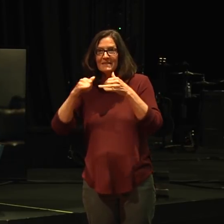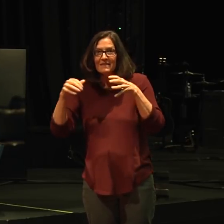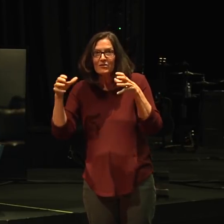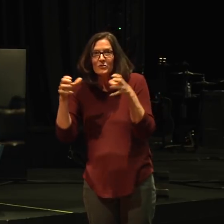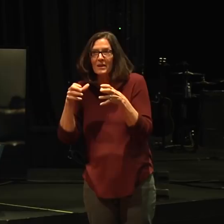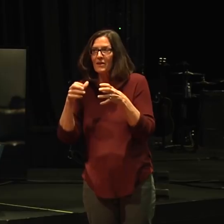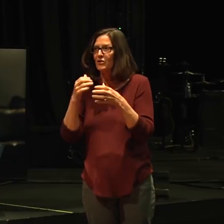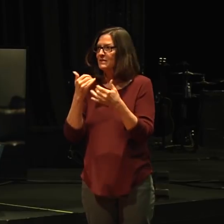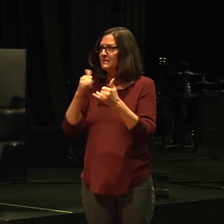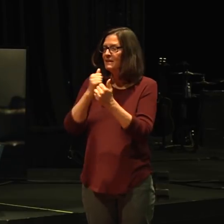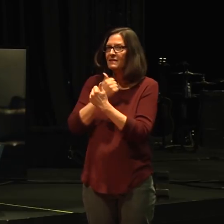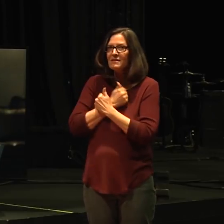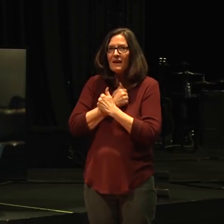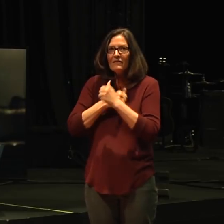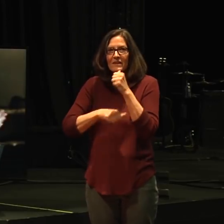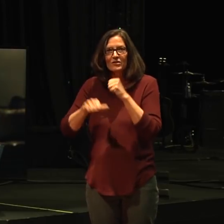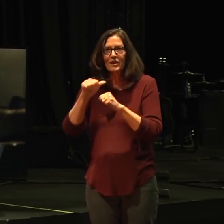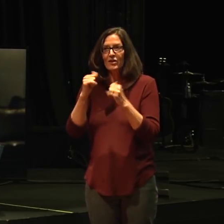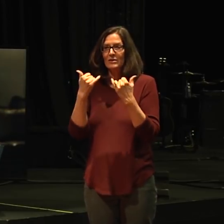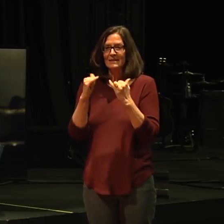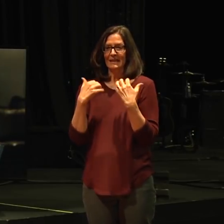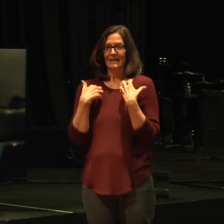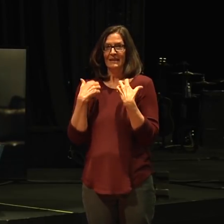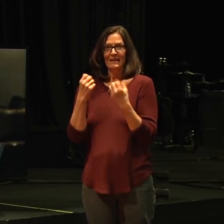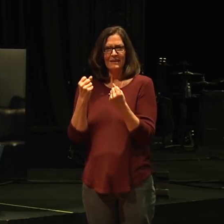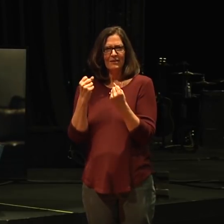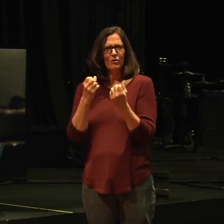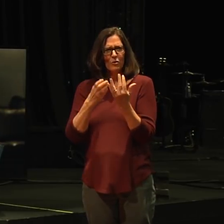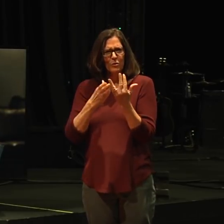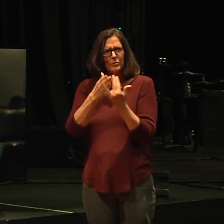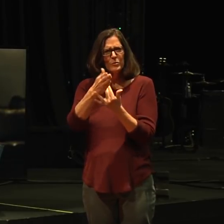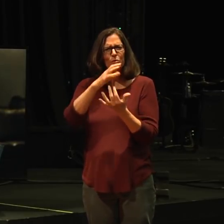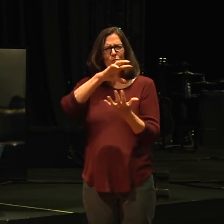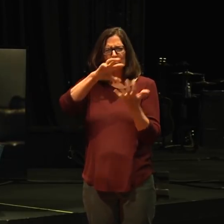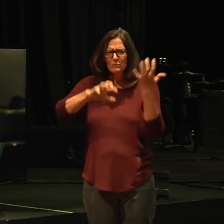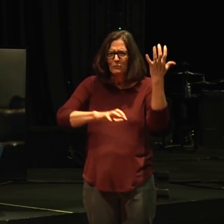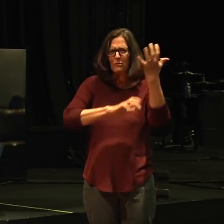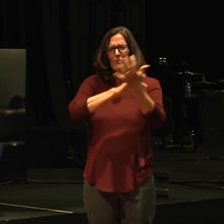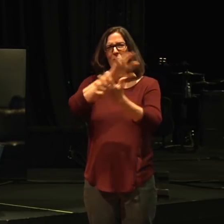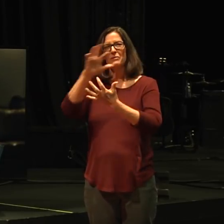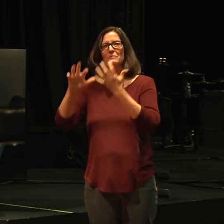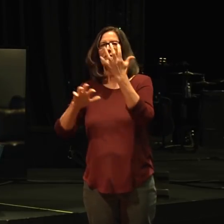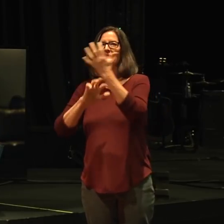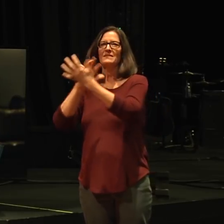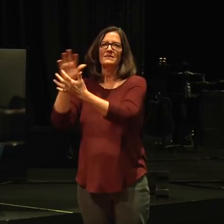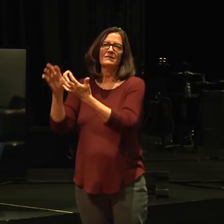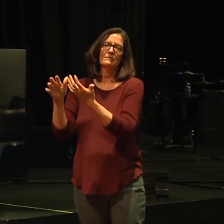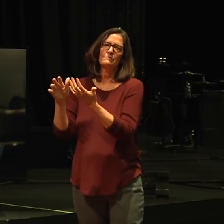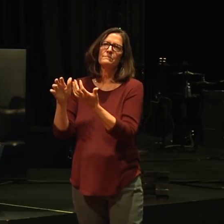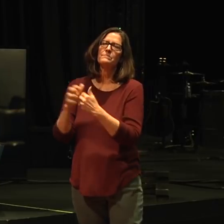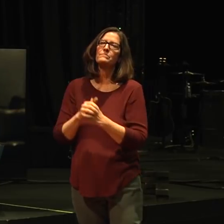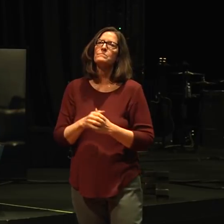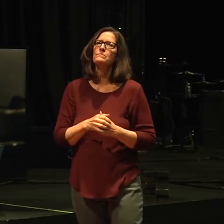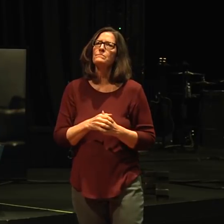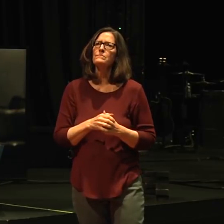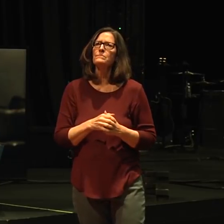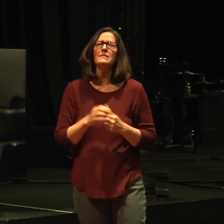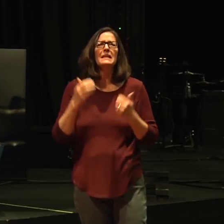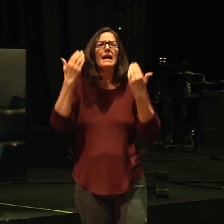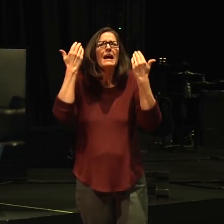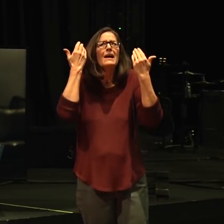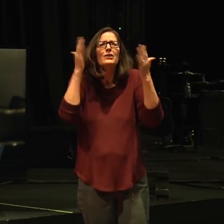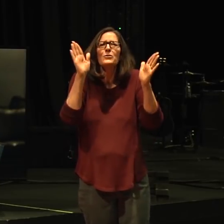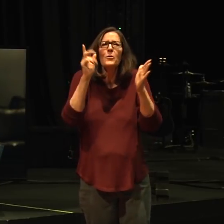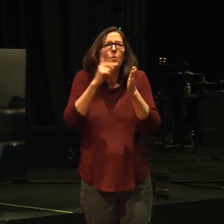still healing, not in spite of storms, but through all the storms that have hit our lives. Listen, I don't know what